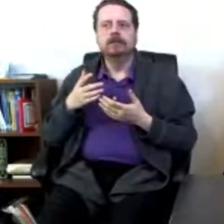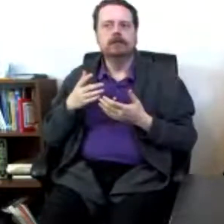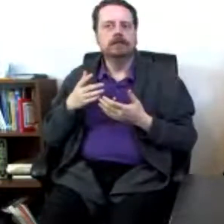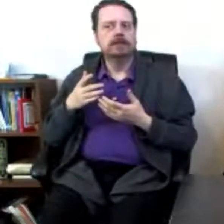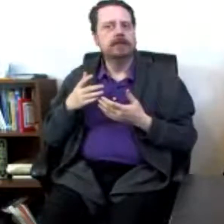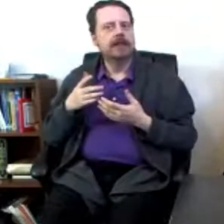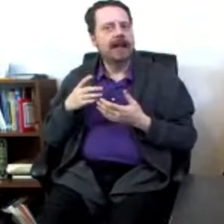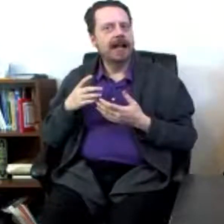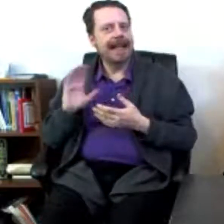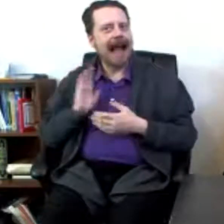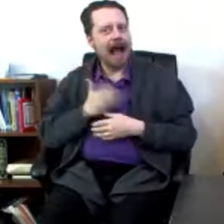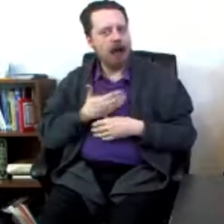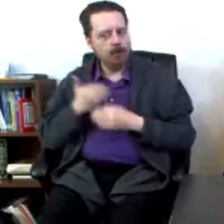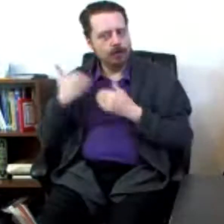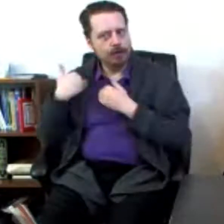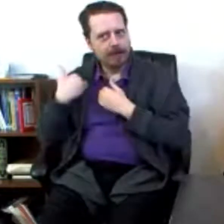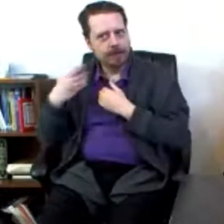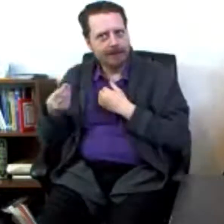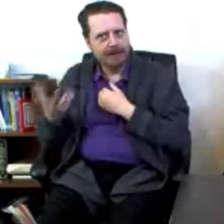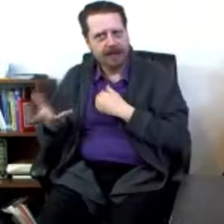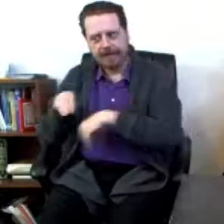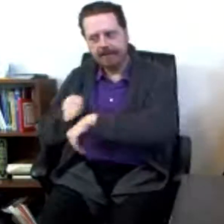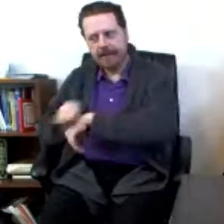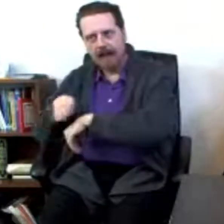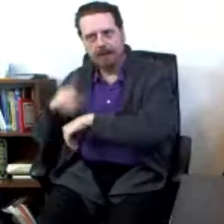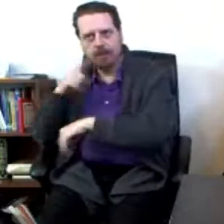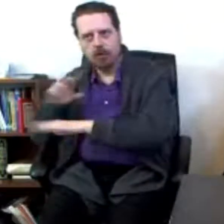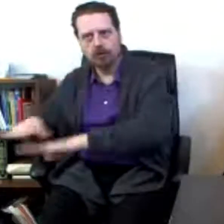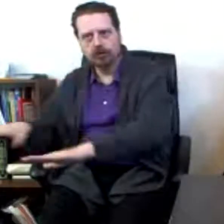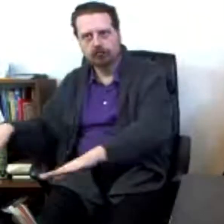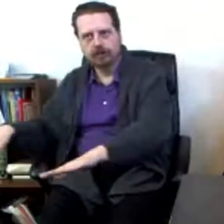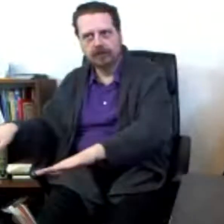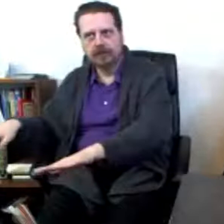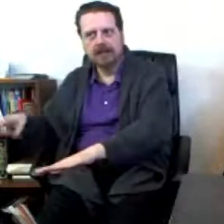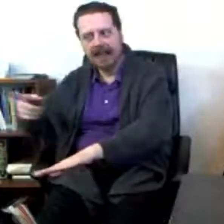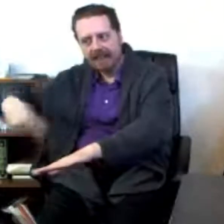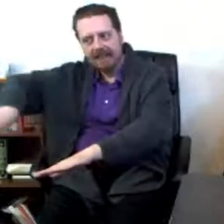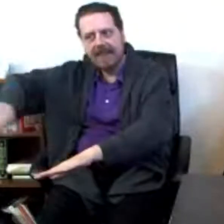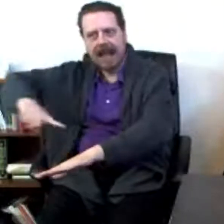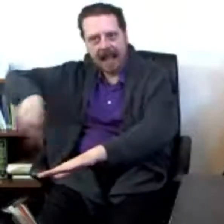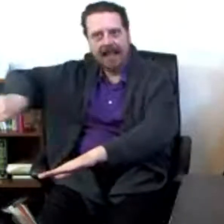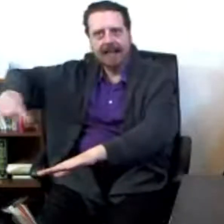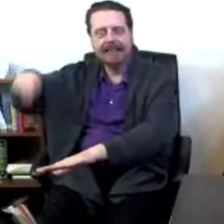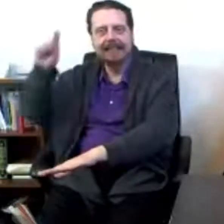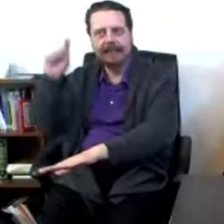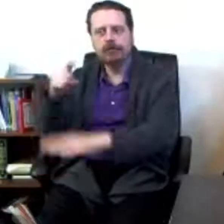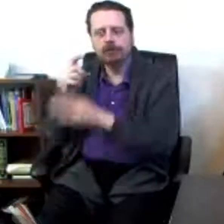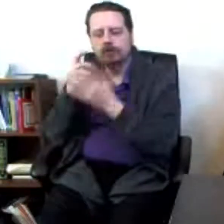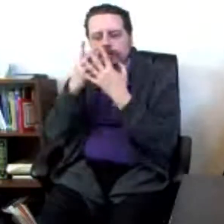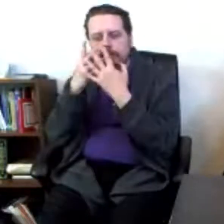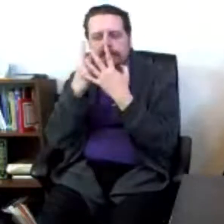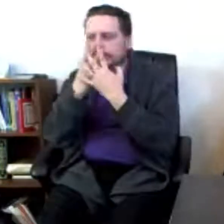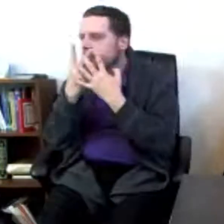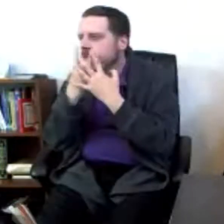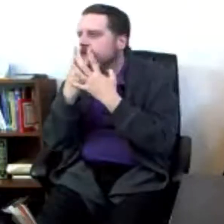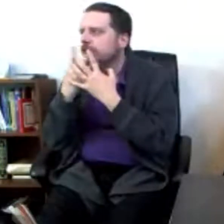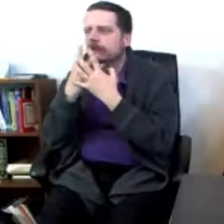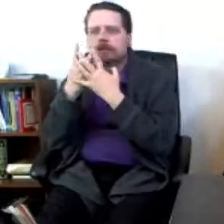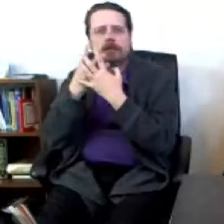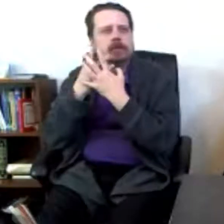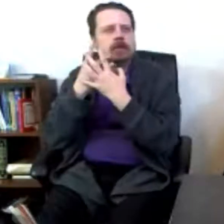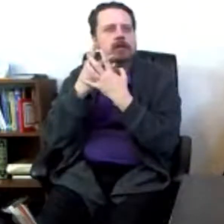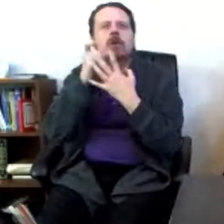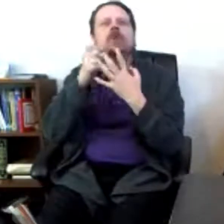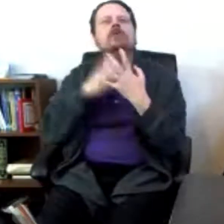It is on us, adults, to guide our children that they need to be sorting whom they pick